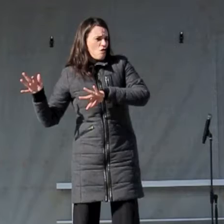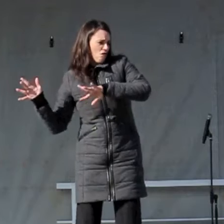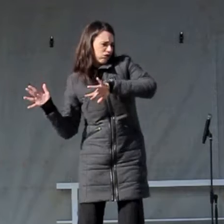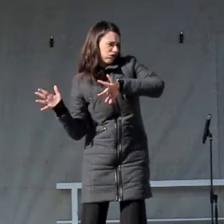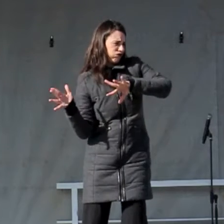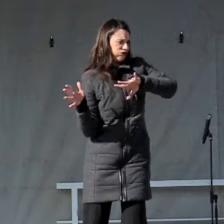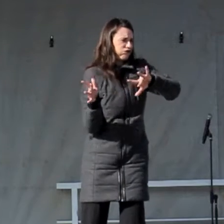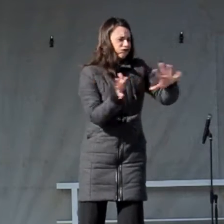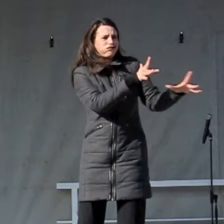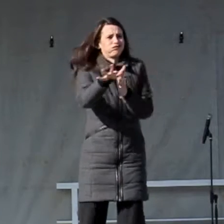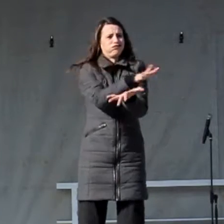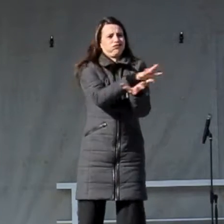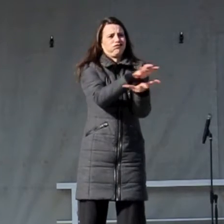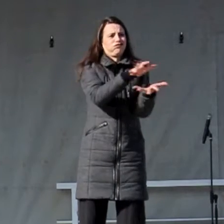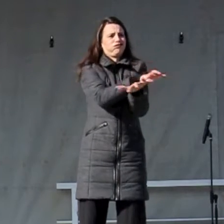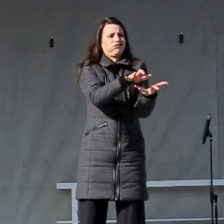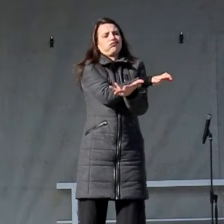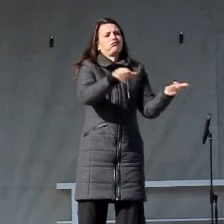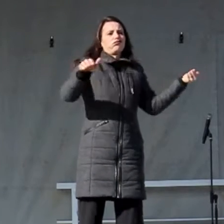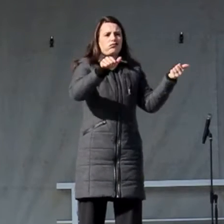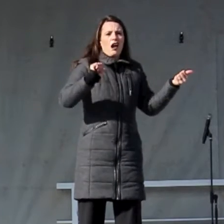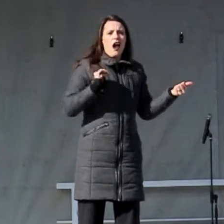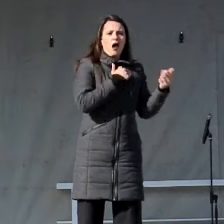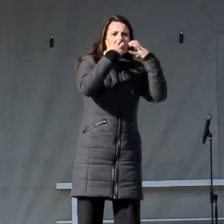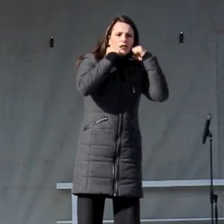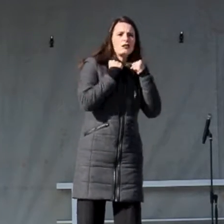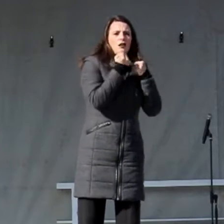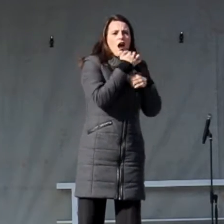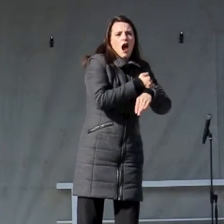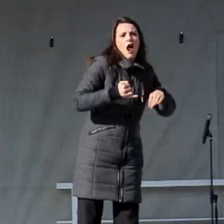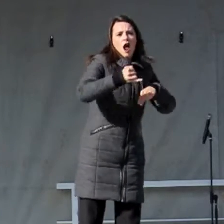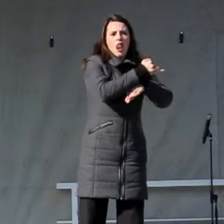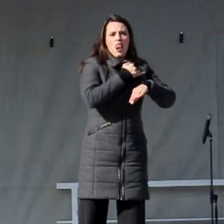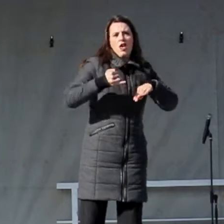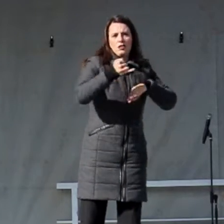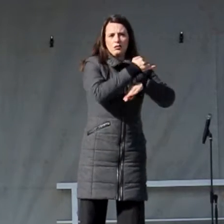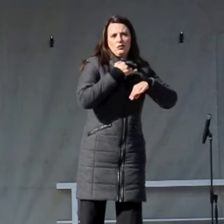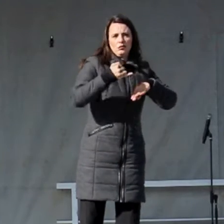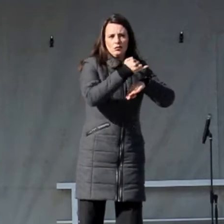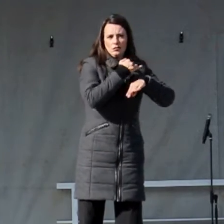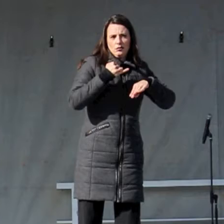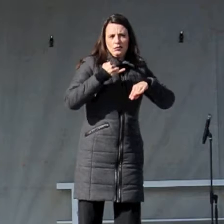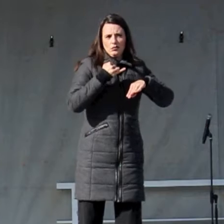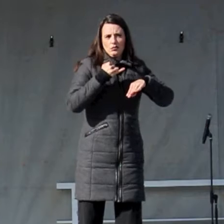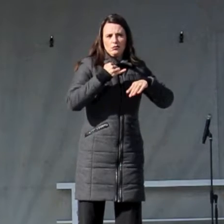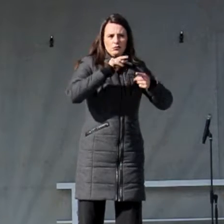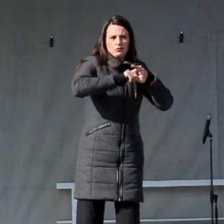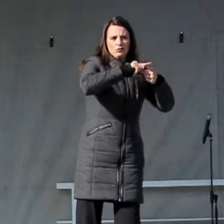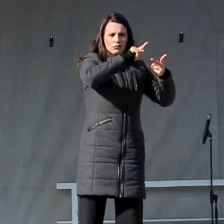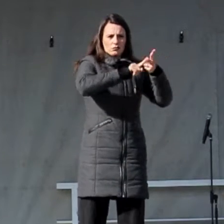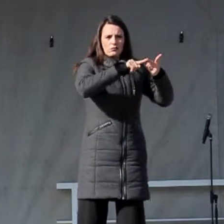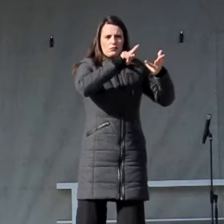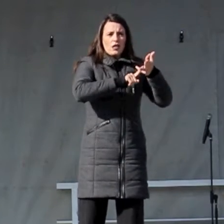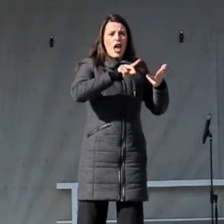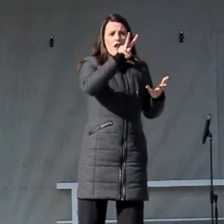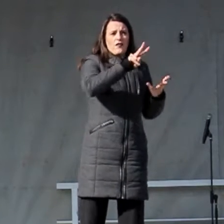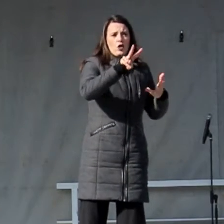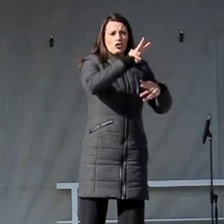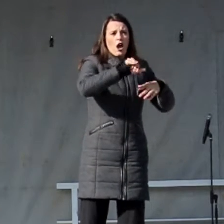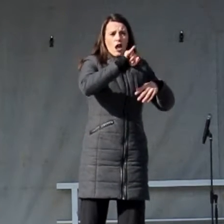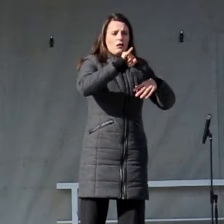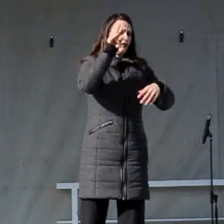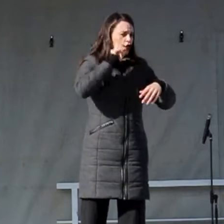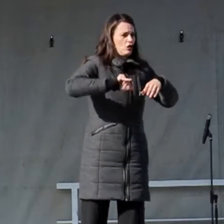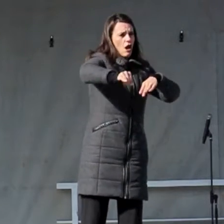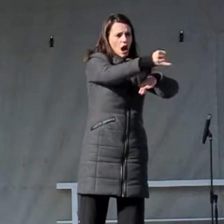struck with full force our island of Puerto Rico, Vieques, Culebra, and the Virgin Islands, all